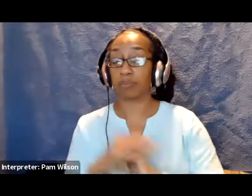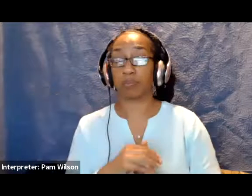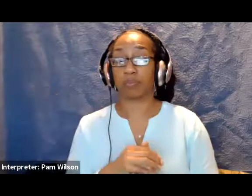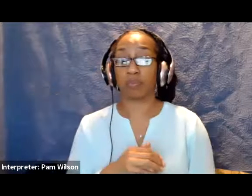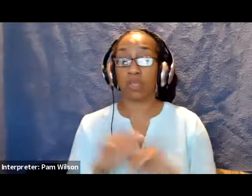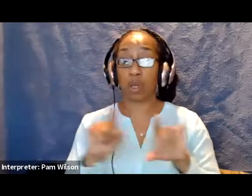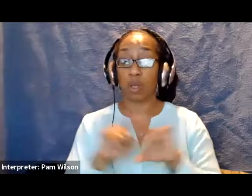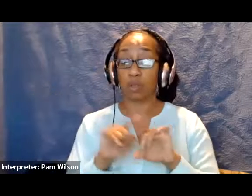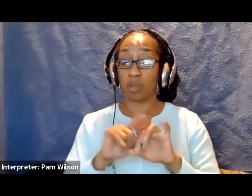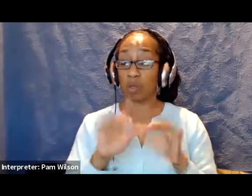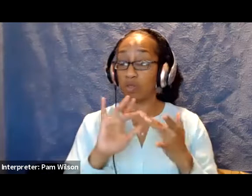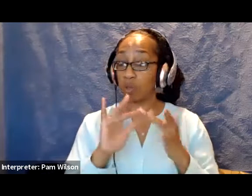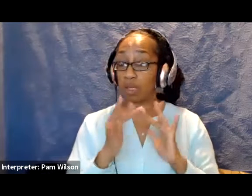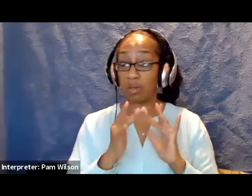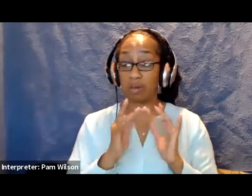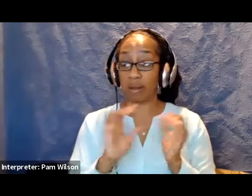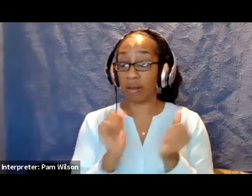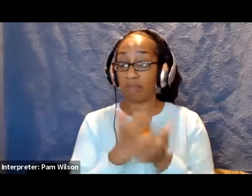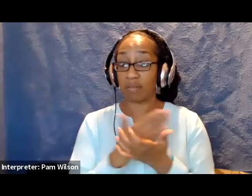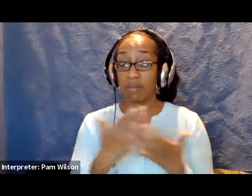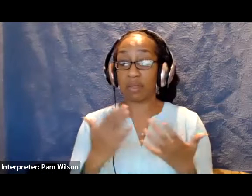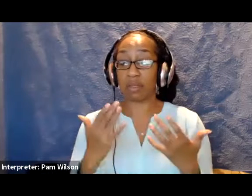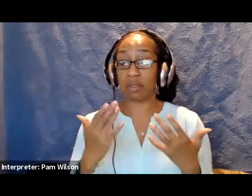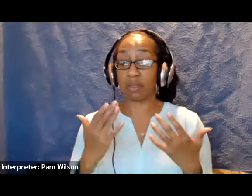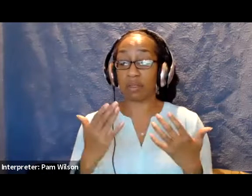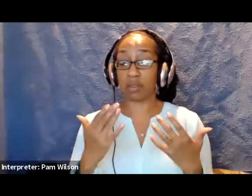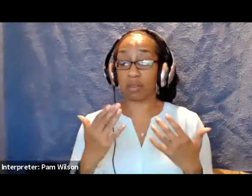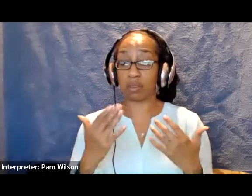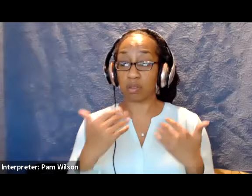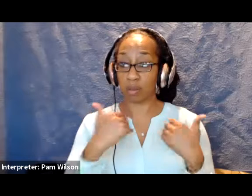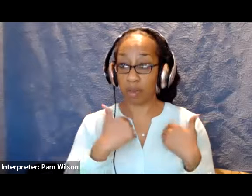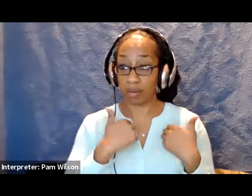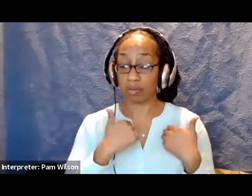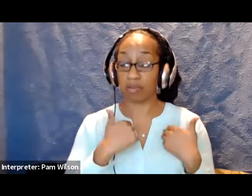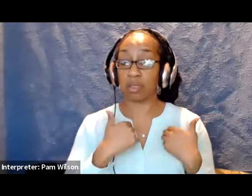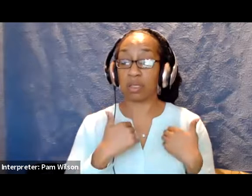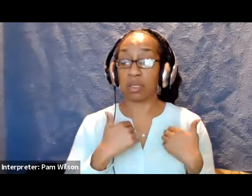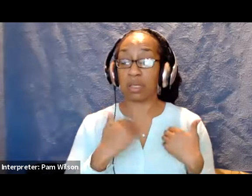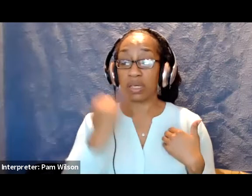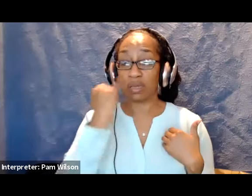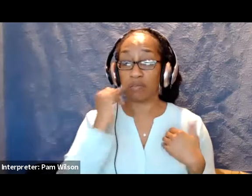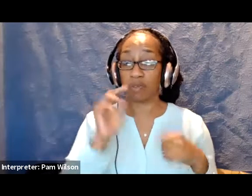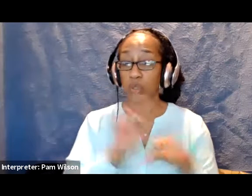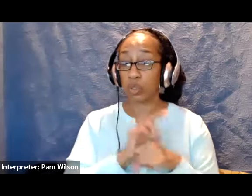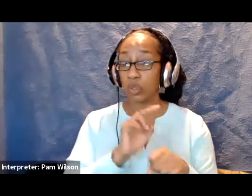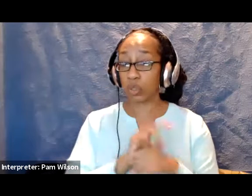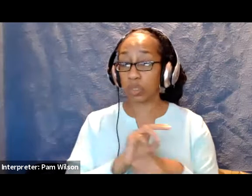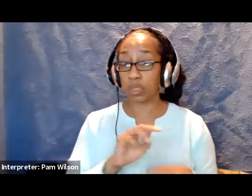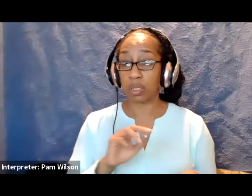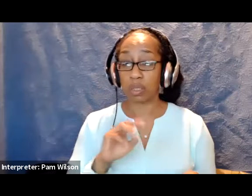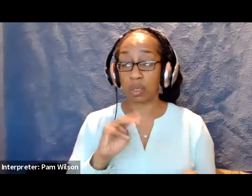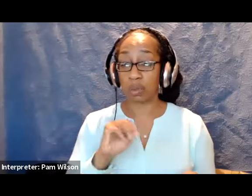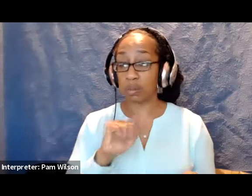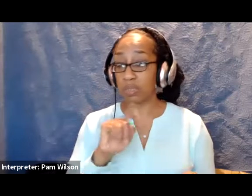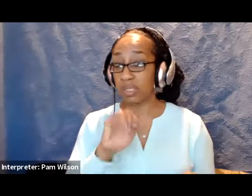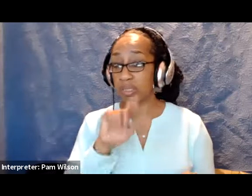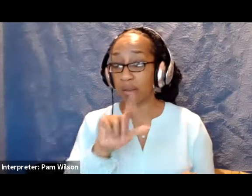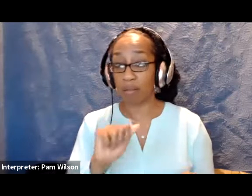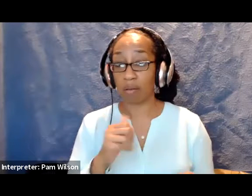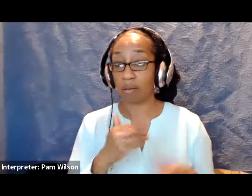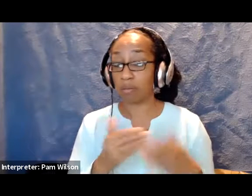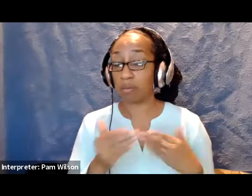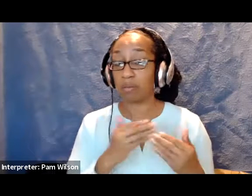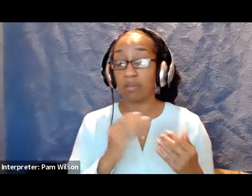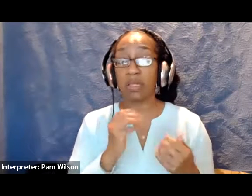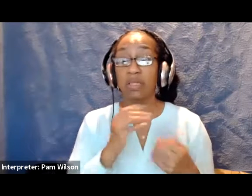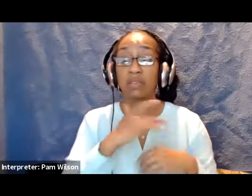internet, whatever you have, using if you're using Mozilla or whatever. All of that's going to be available to you.